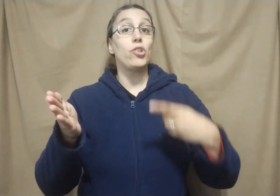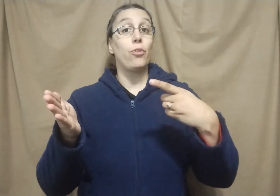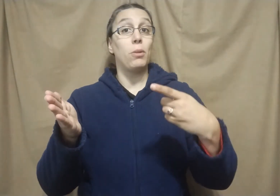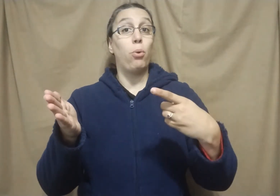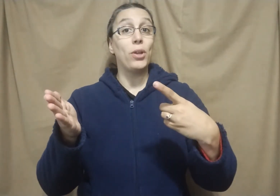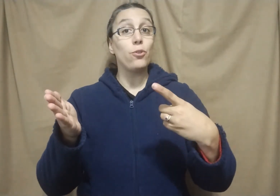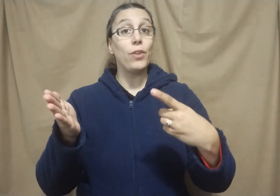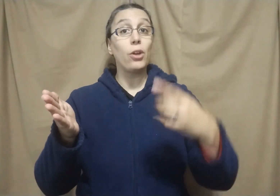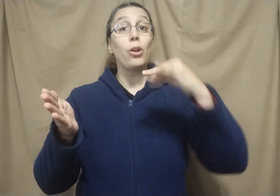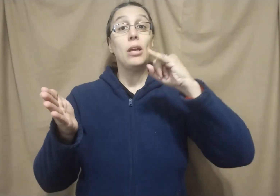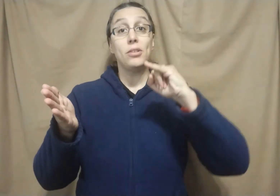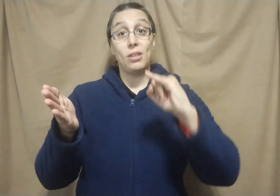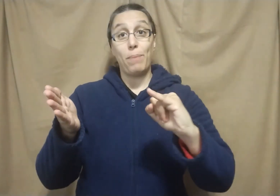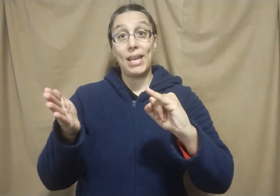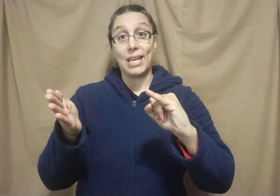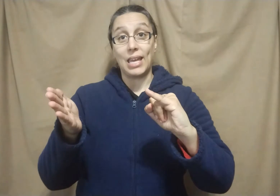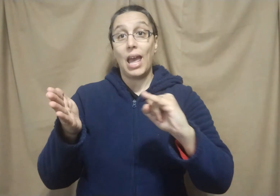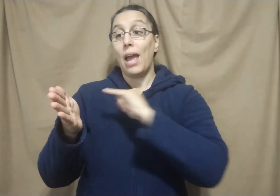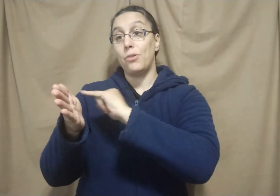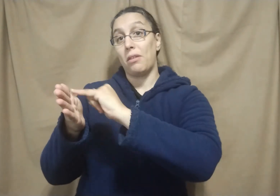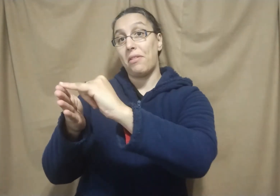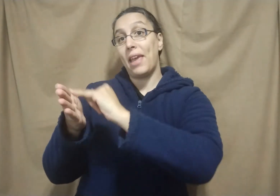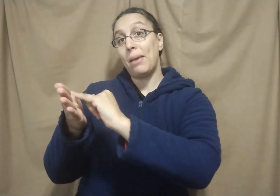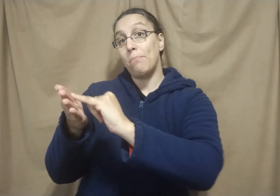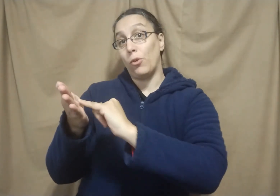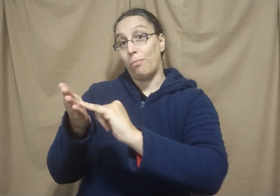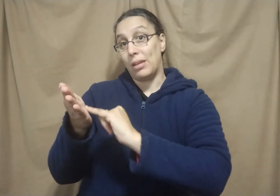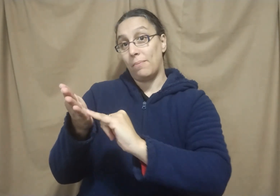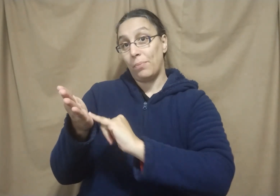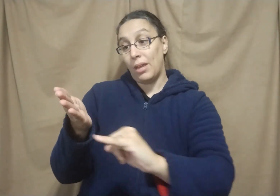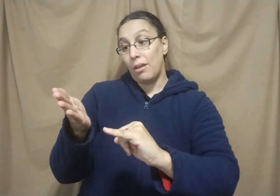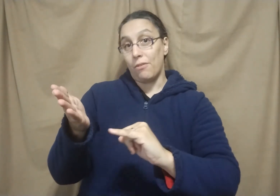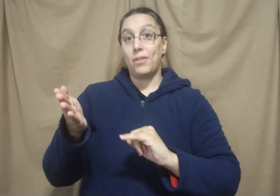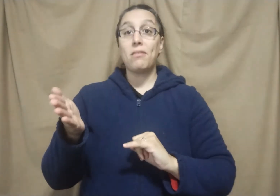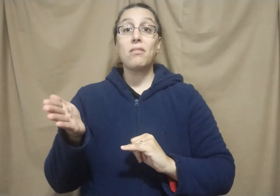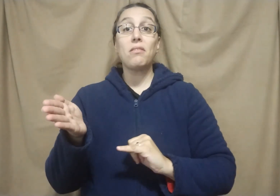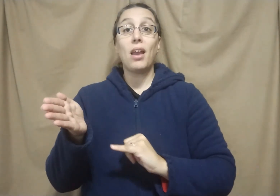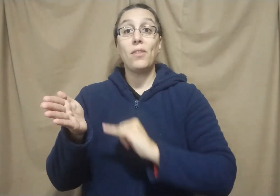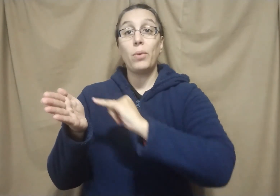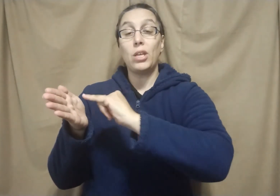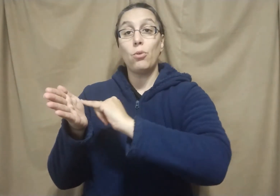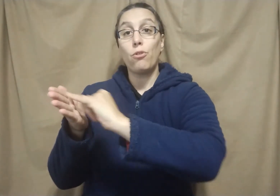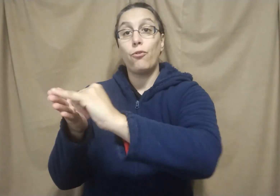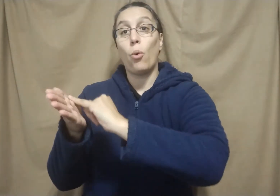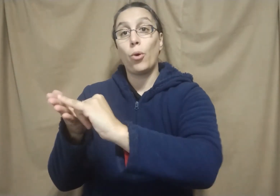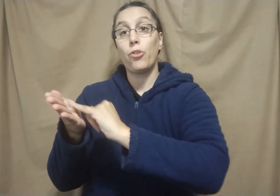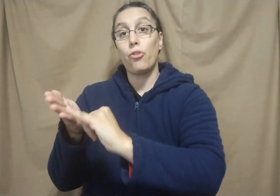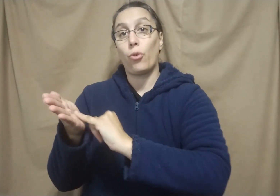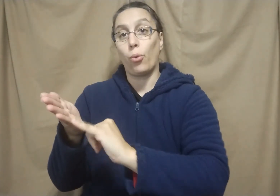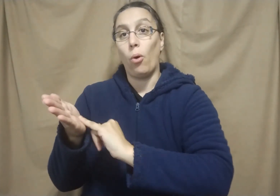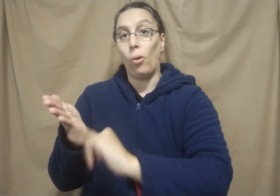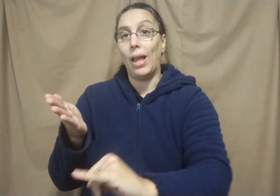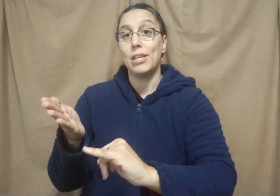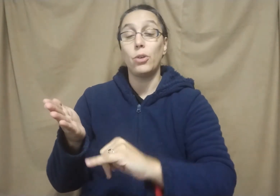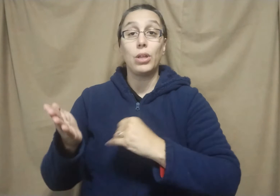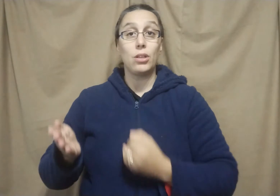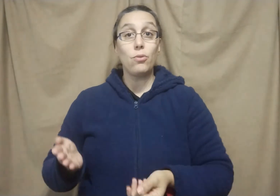from the pointer finger to the pinky and do the same movement. So this is the sign that we use for scroll, and you can use